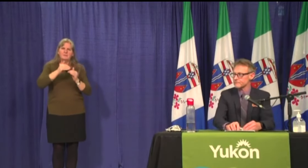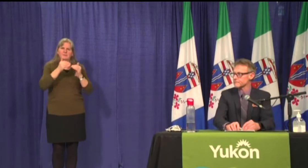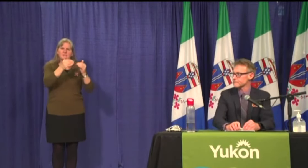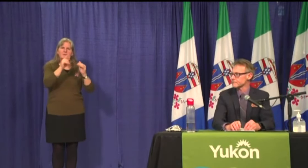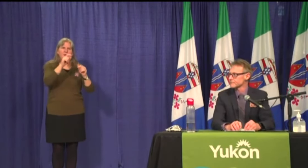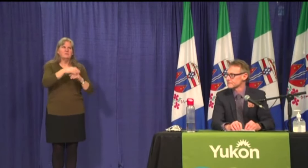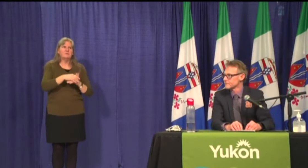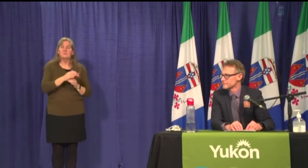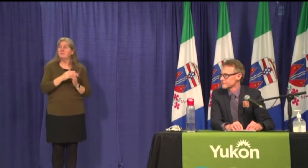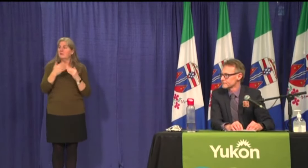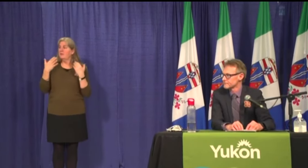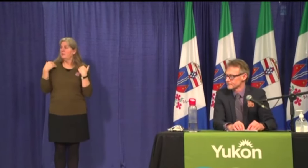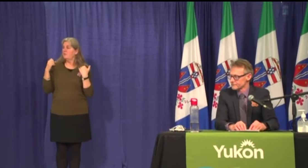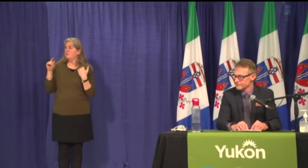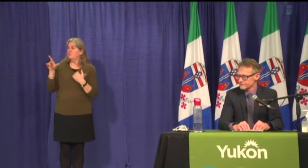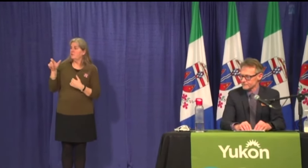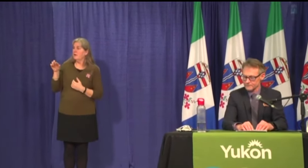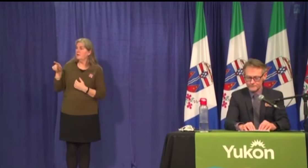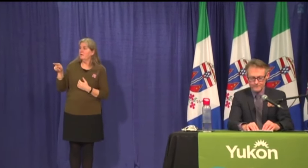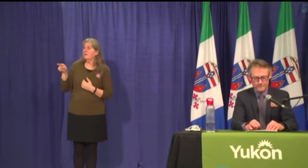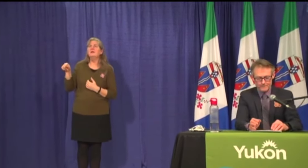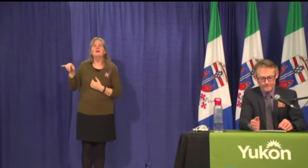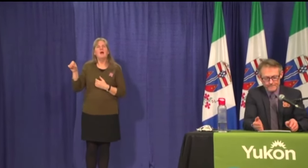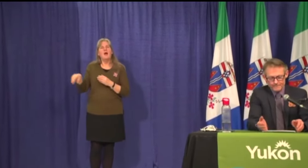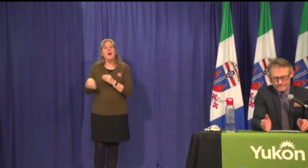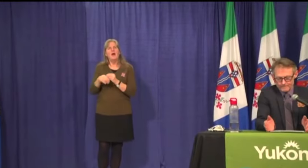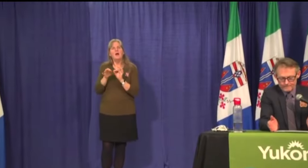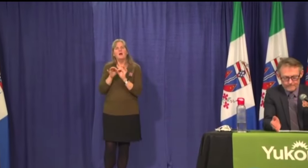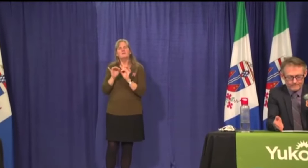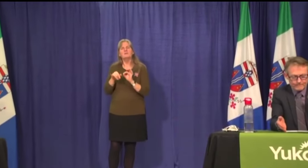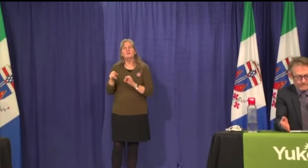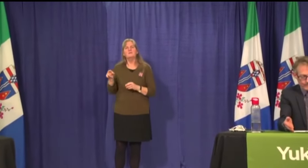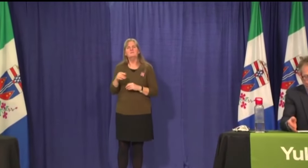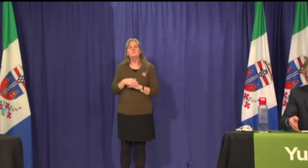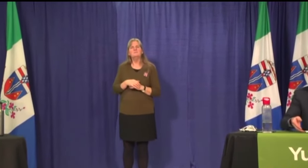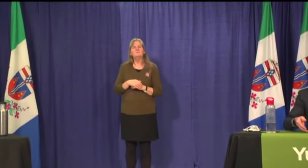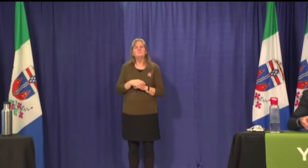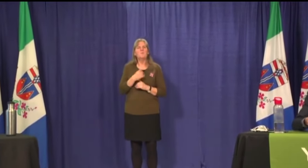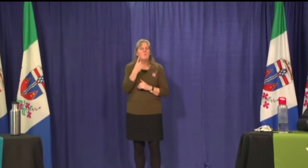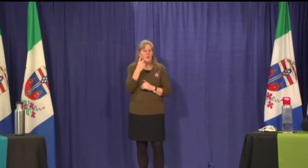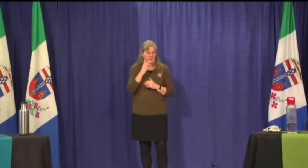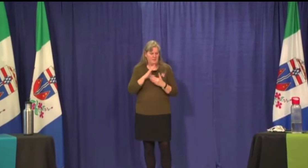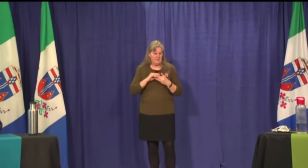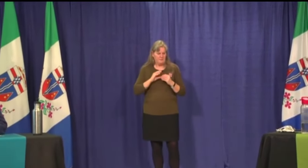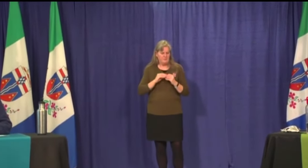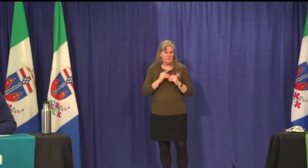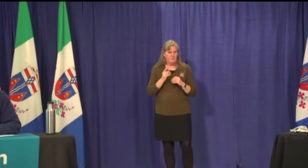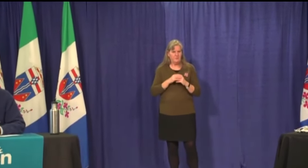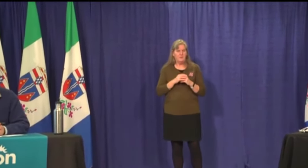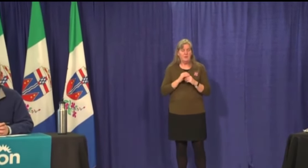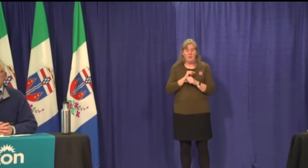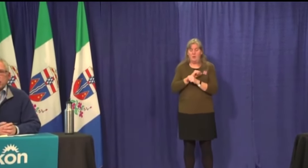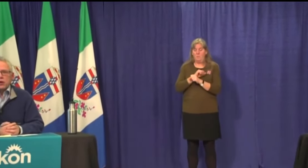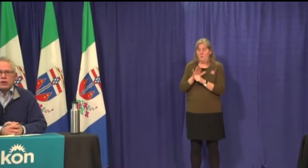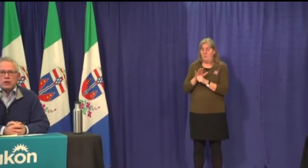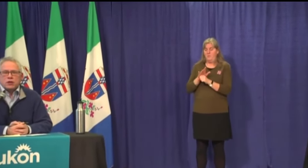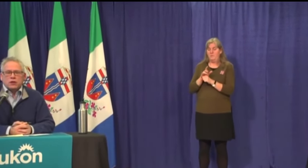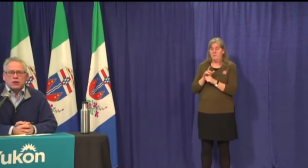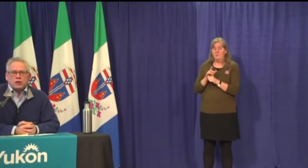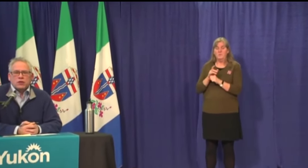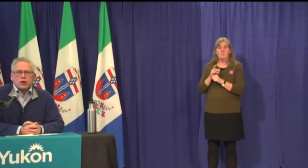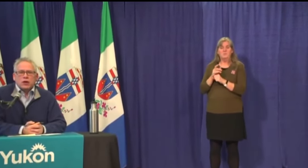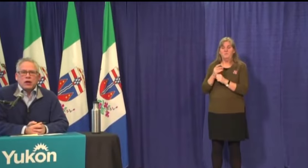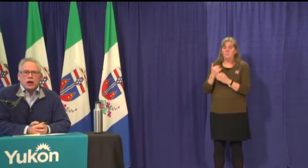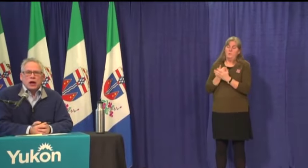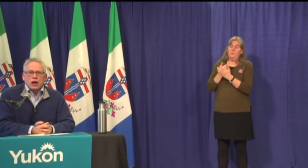Minister Stryker. Yeah, I'll add a little bit of a story. When, when I, when the pandemic first started here in